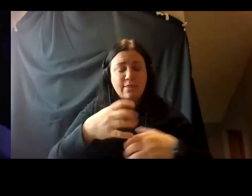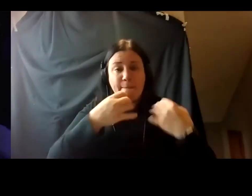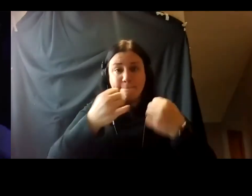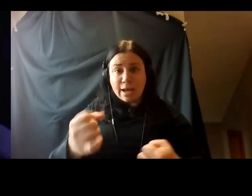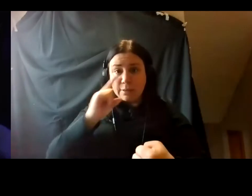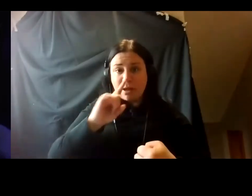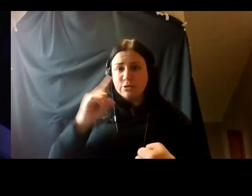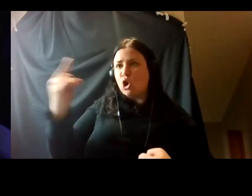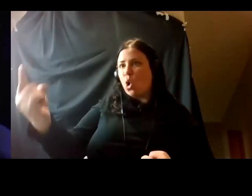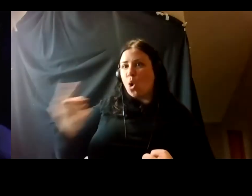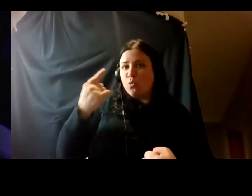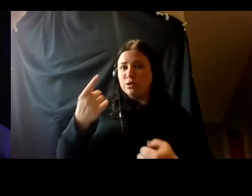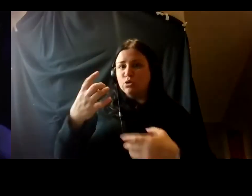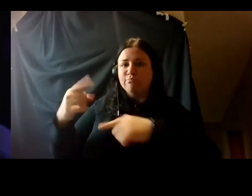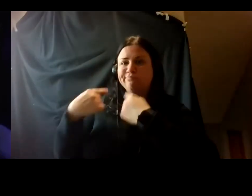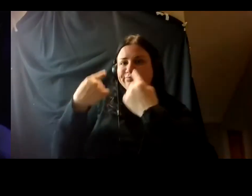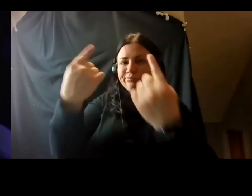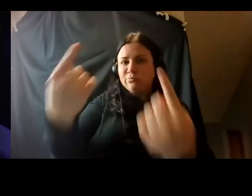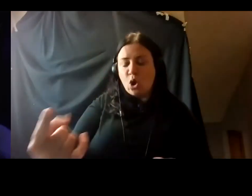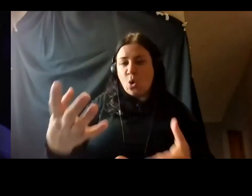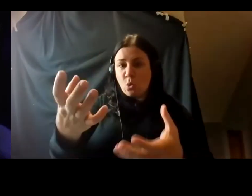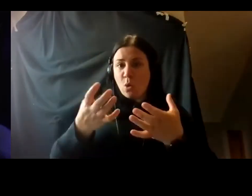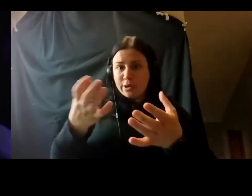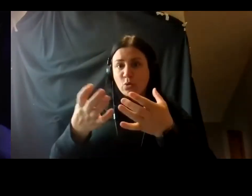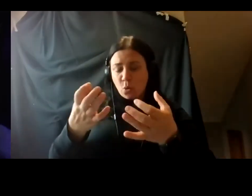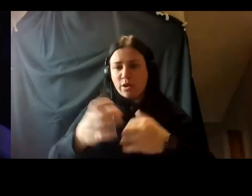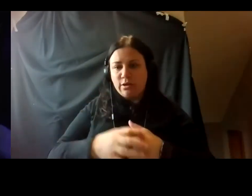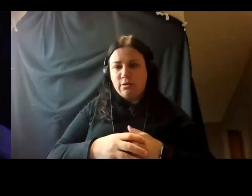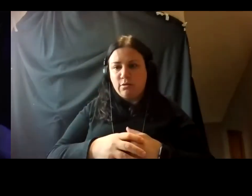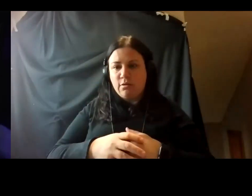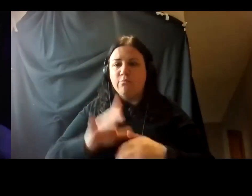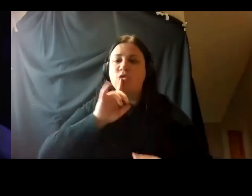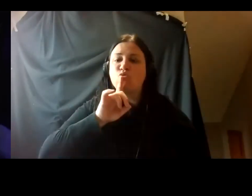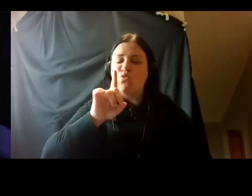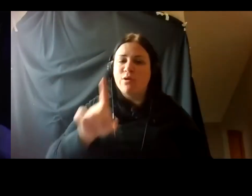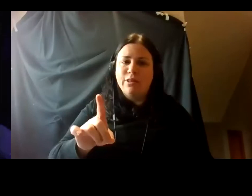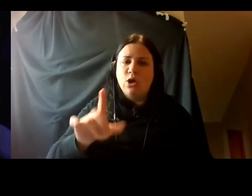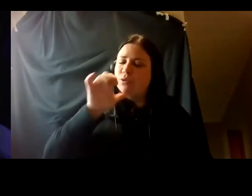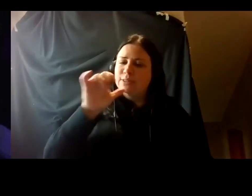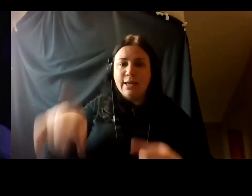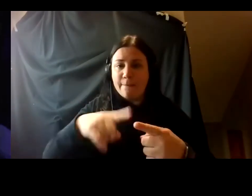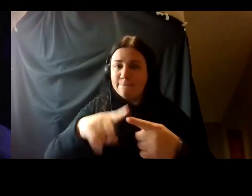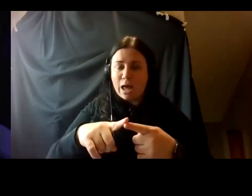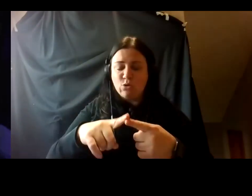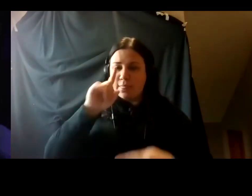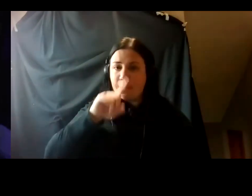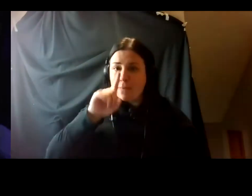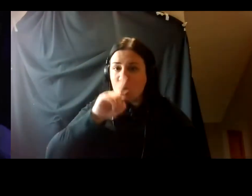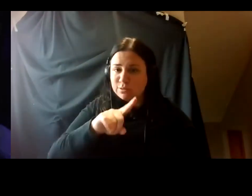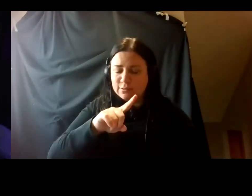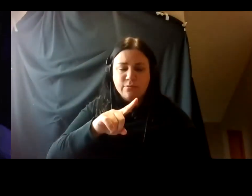wanted. But the thing was that in reality, it was never about the mouse. It was never about the Mighty